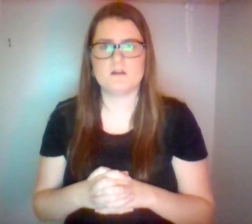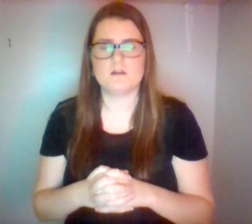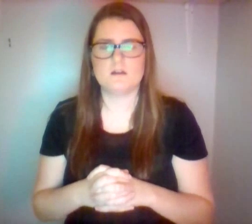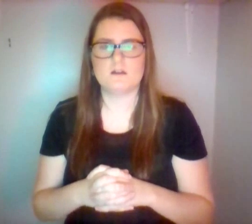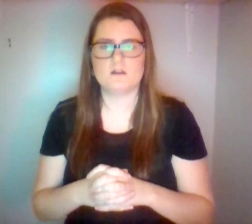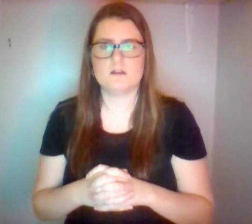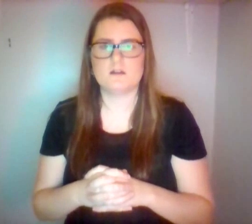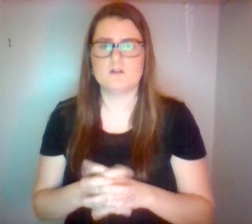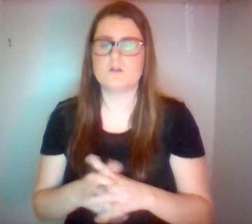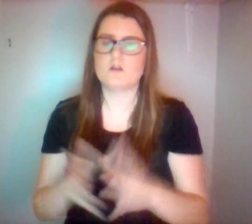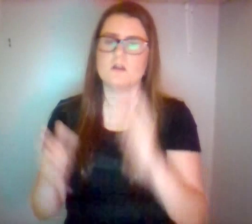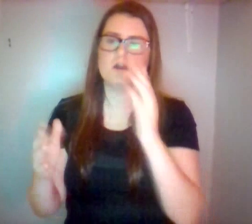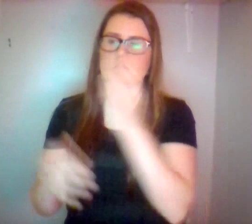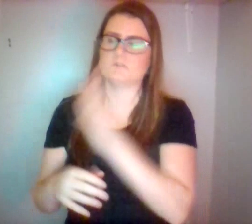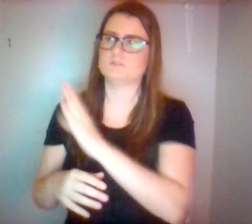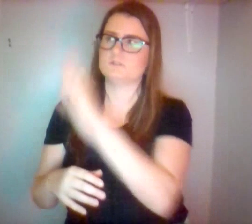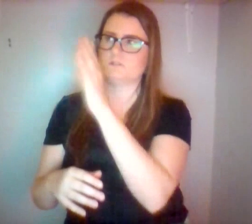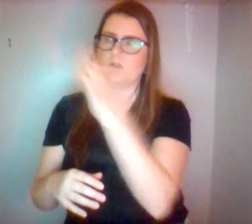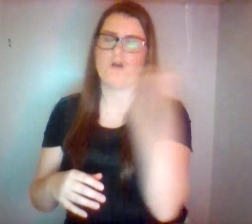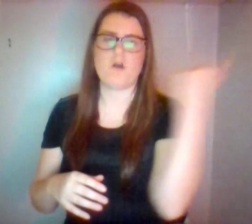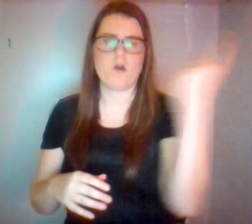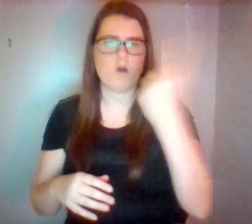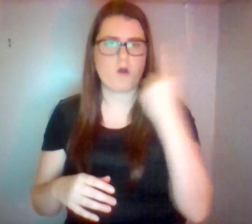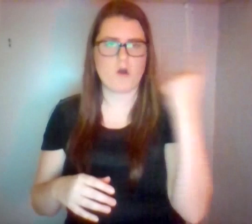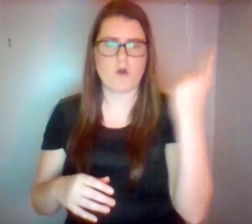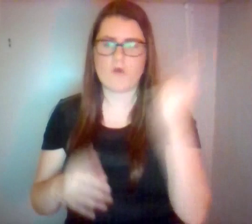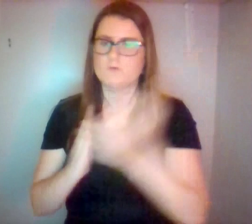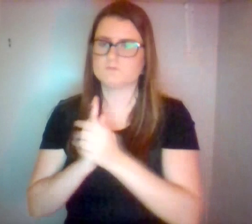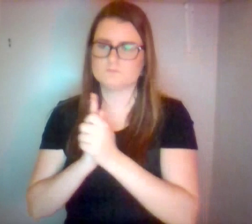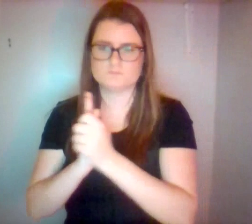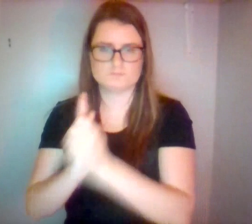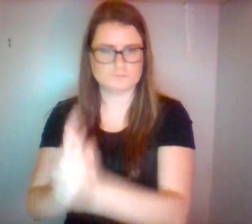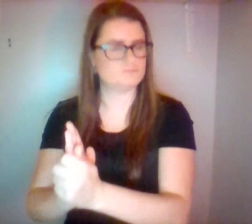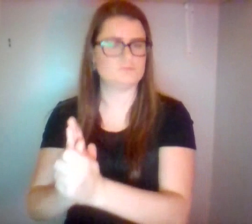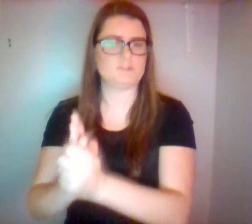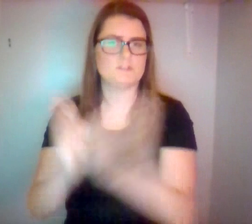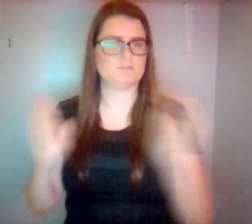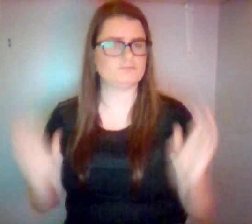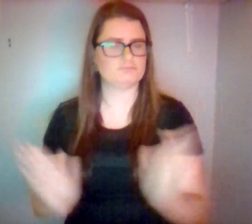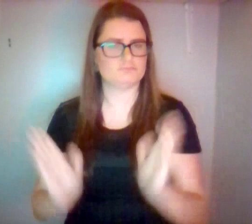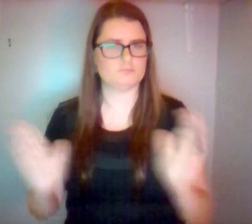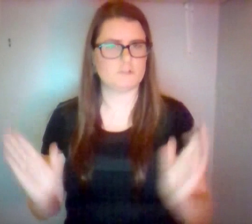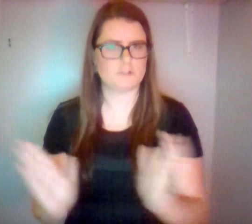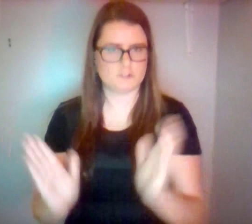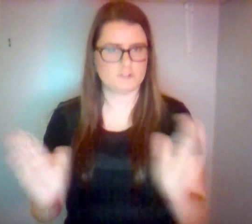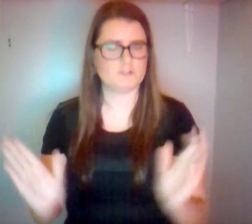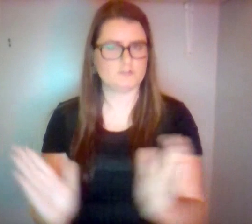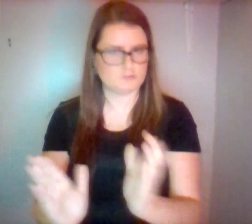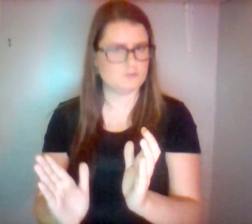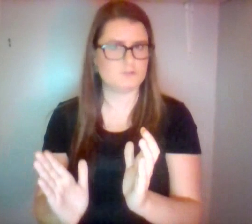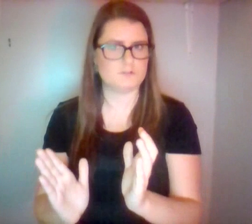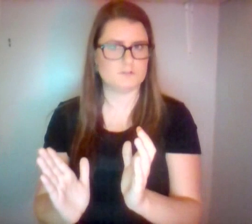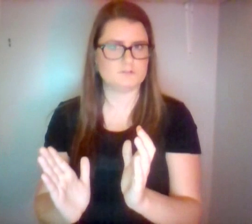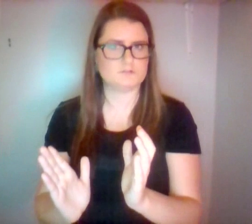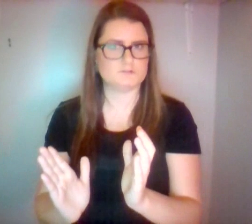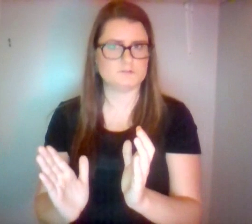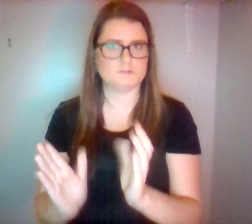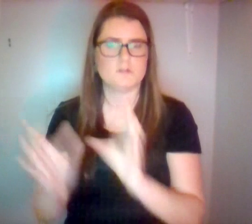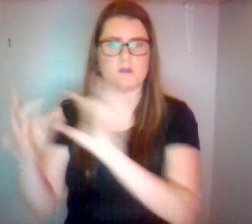will take care of you. Seek first the kingdom. So that's my first counsel. Seek first the kingdom of God and His righteousness.